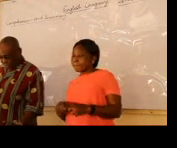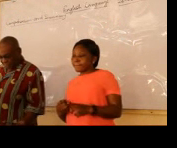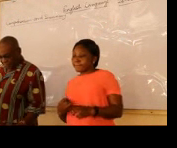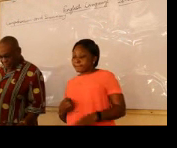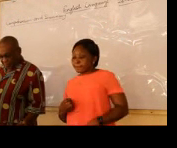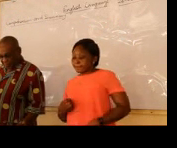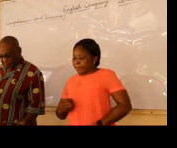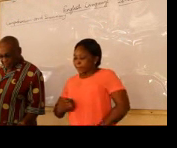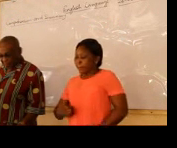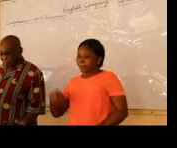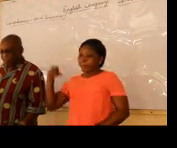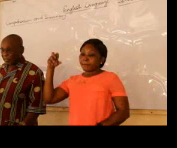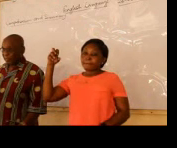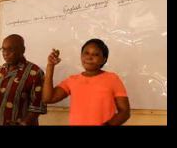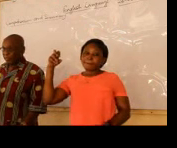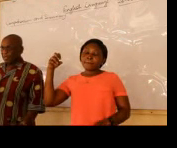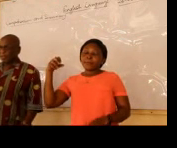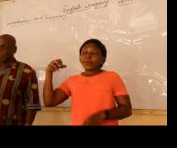course,